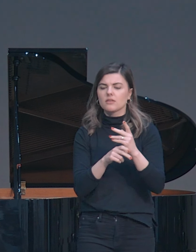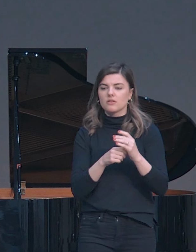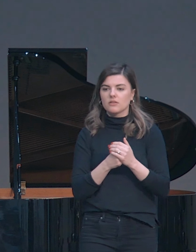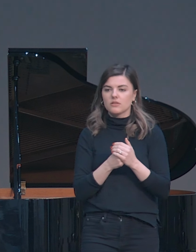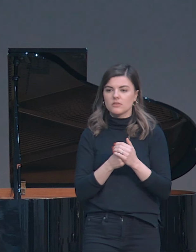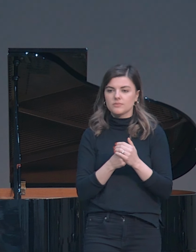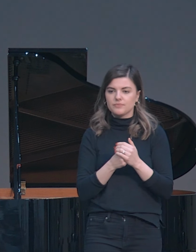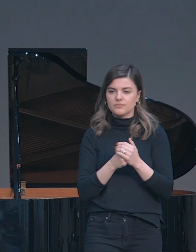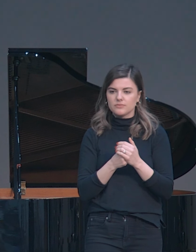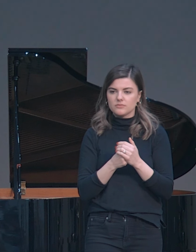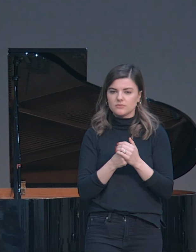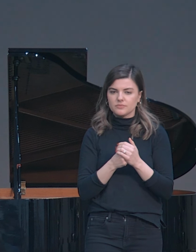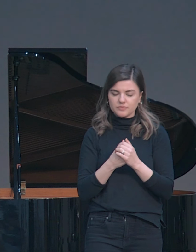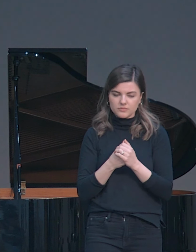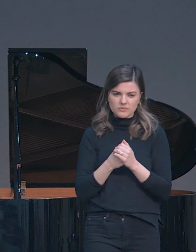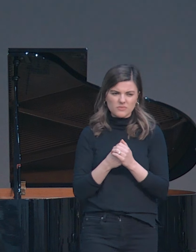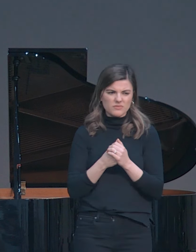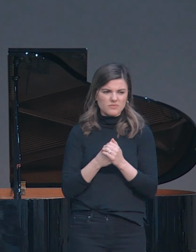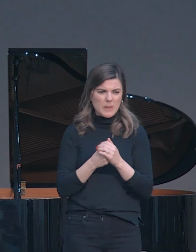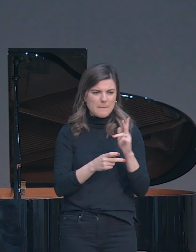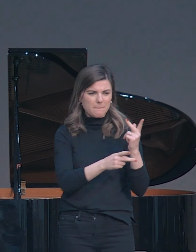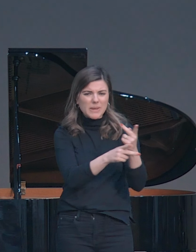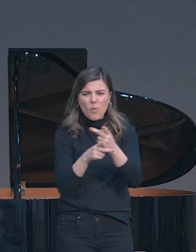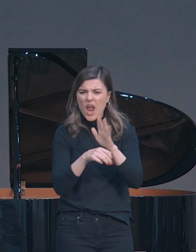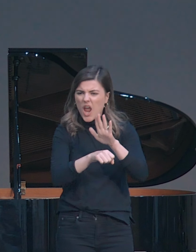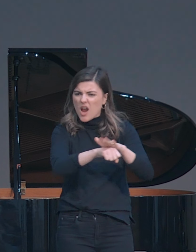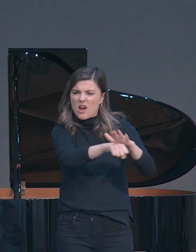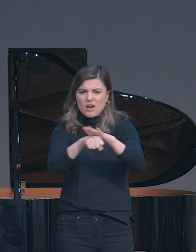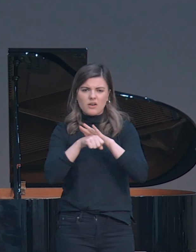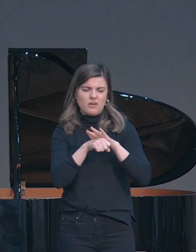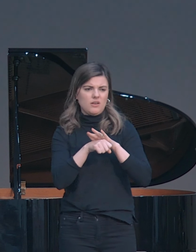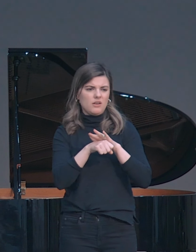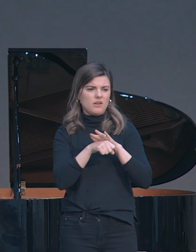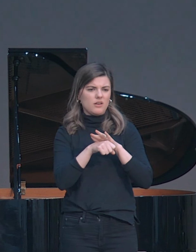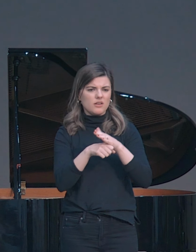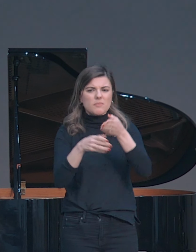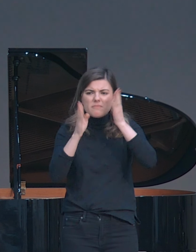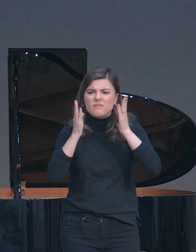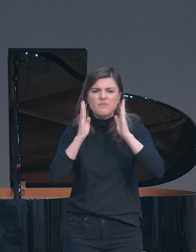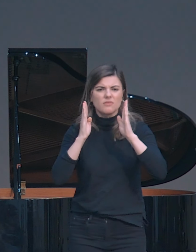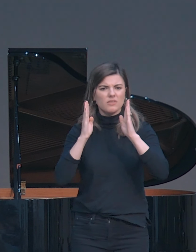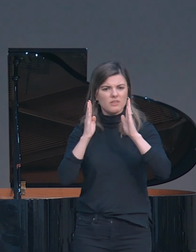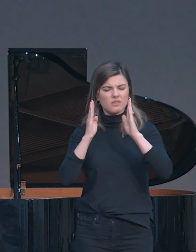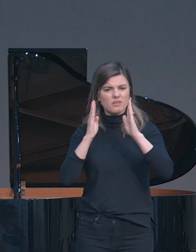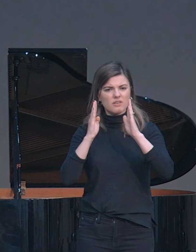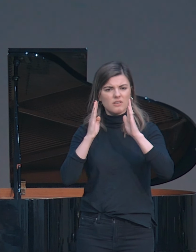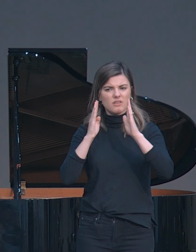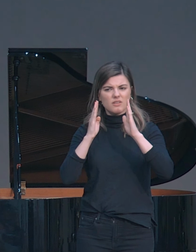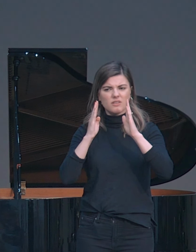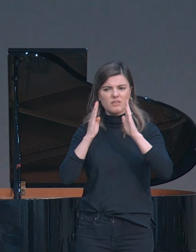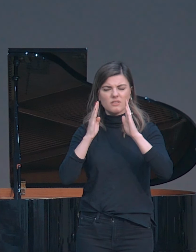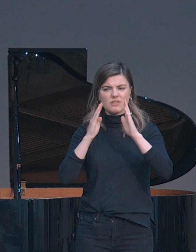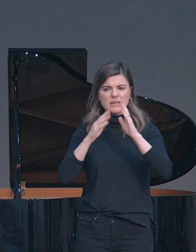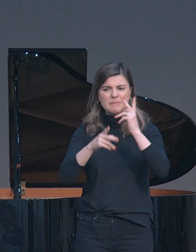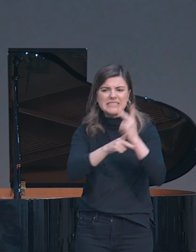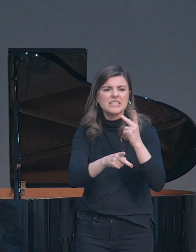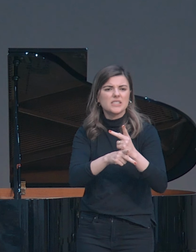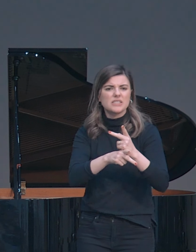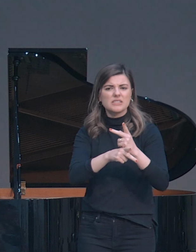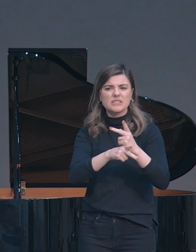Look back at that verse. Beware. Be on guard. Be alert.